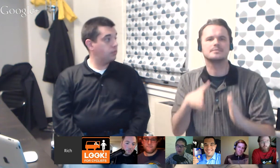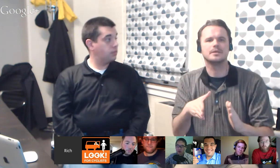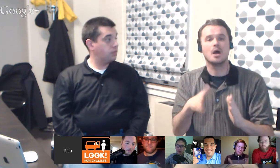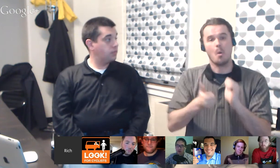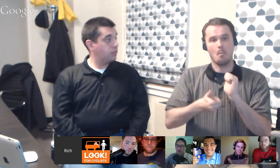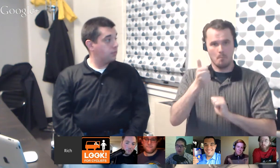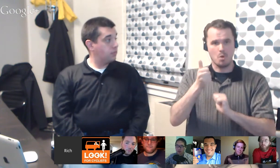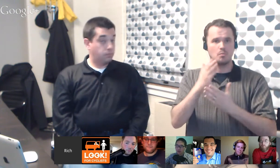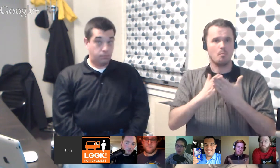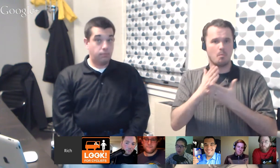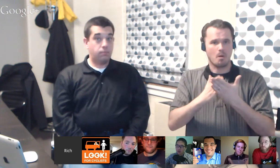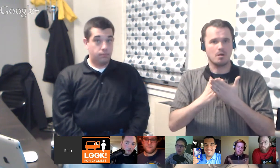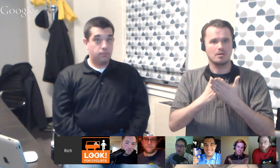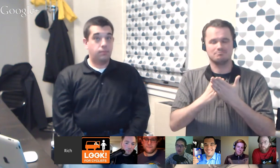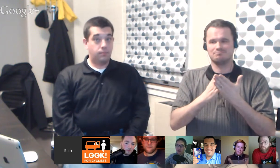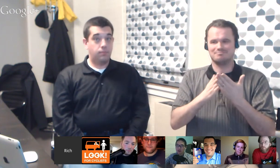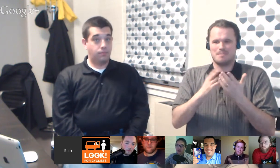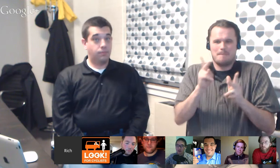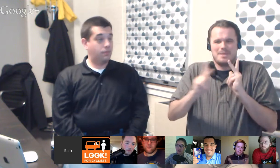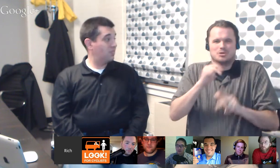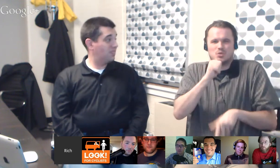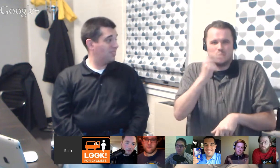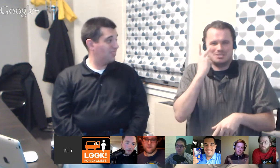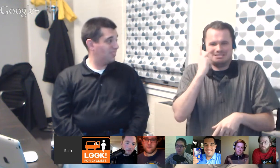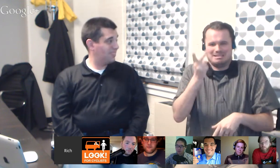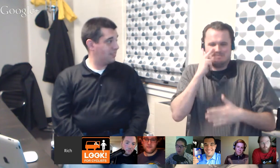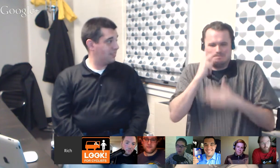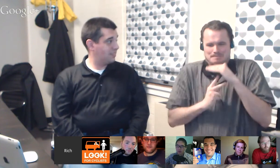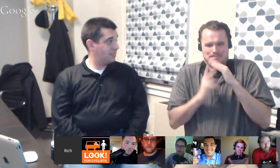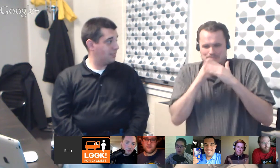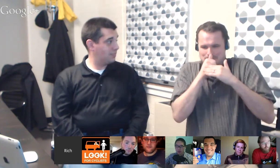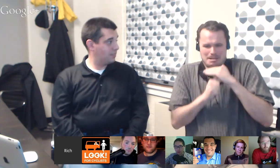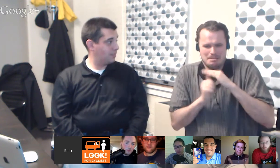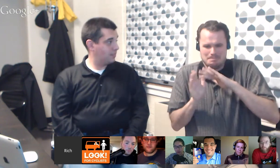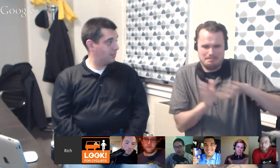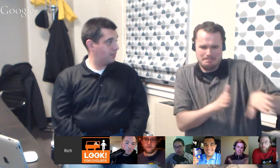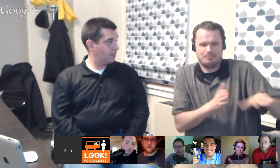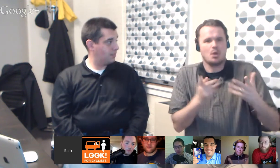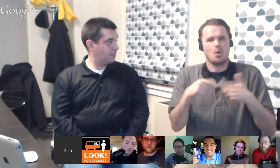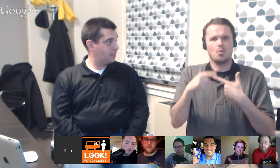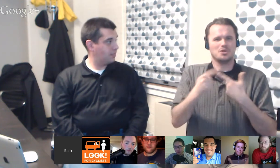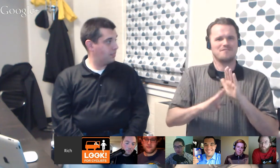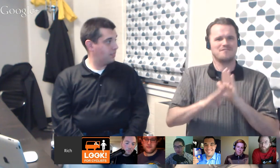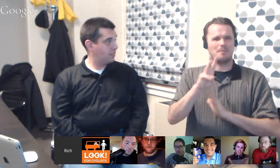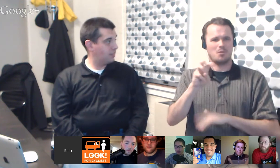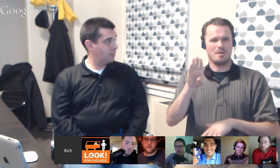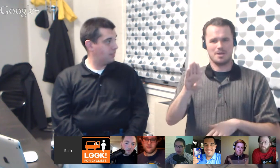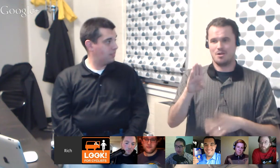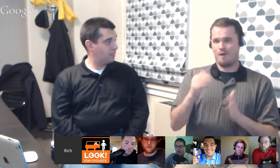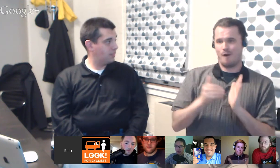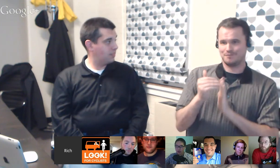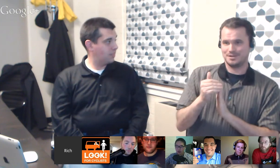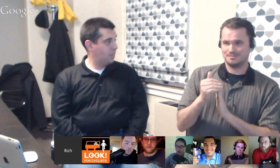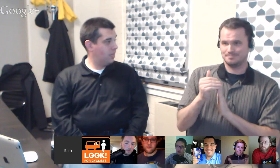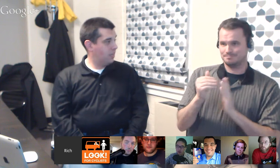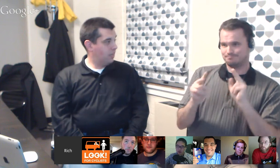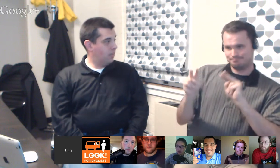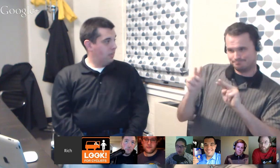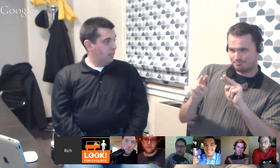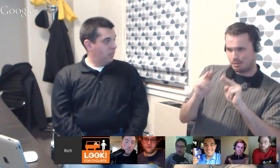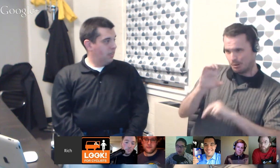most part, it's invisible, right? When we develop a web page, we often just